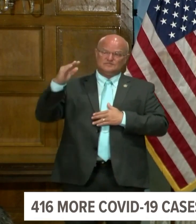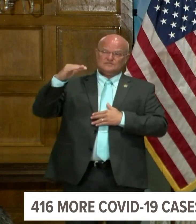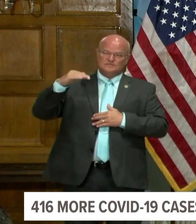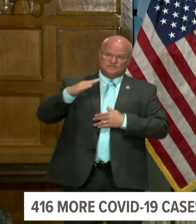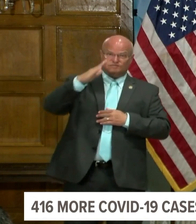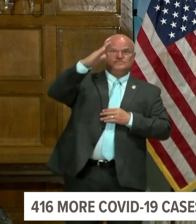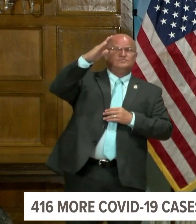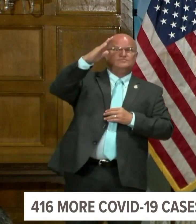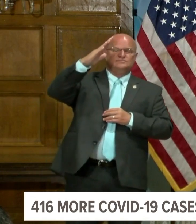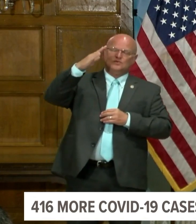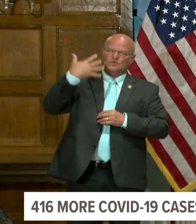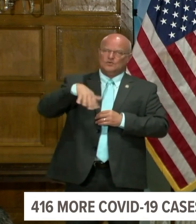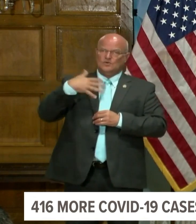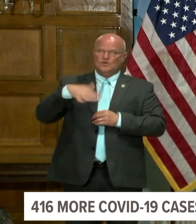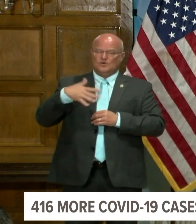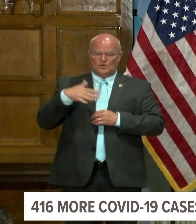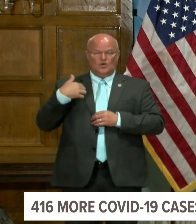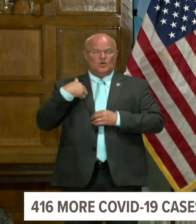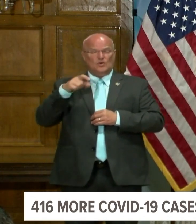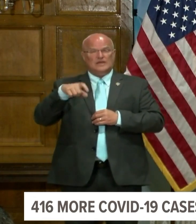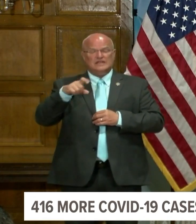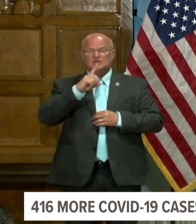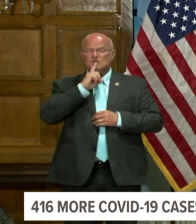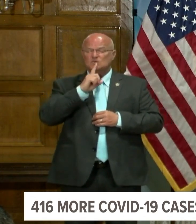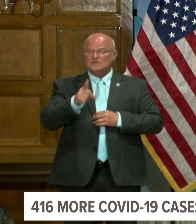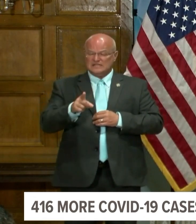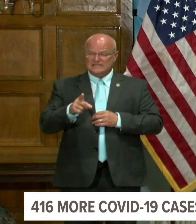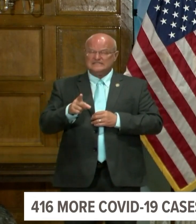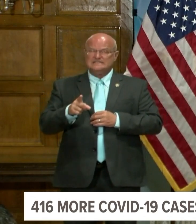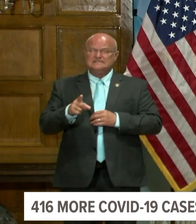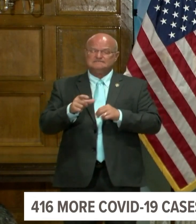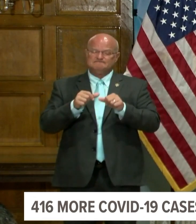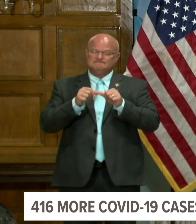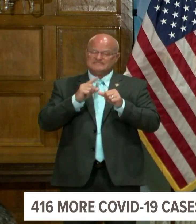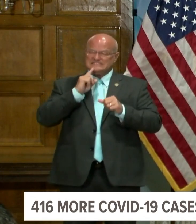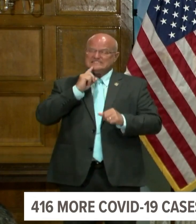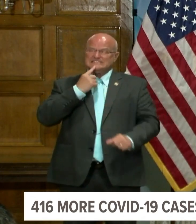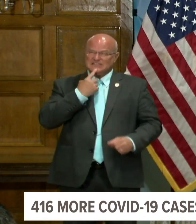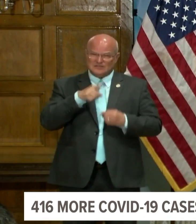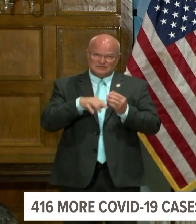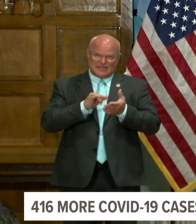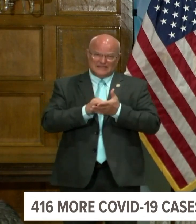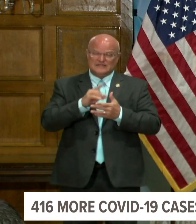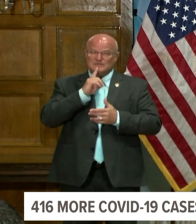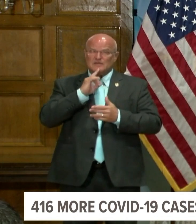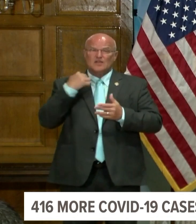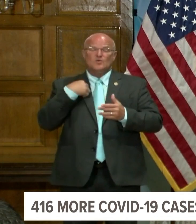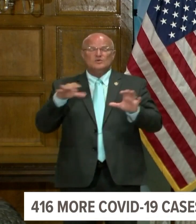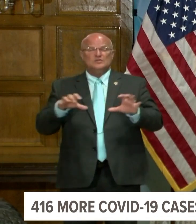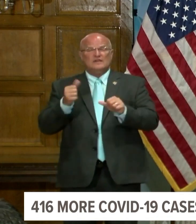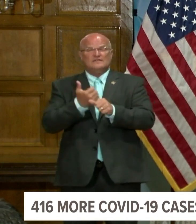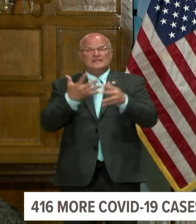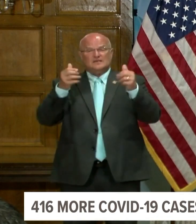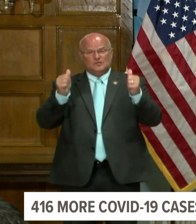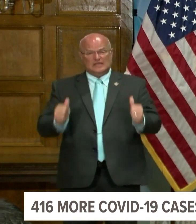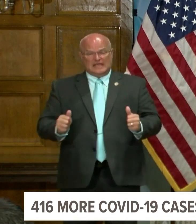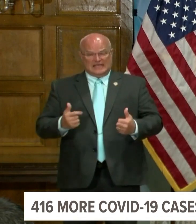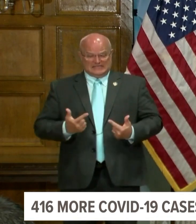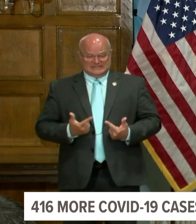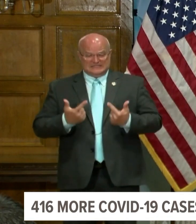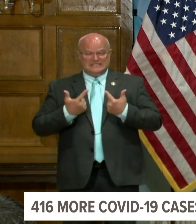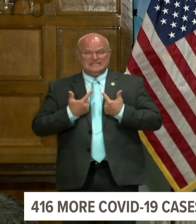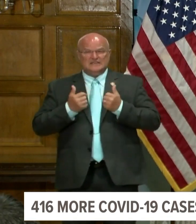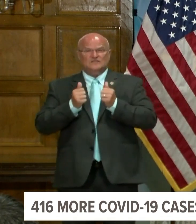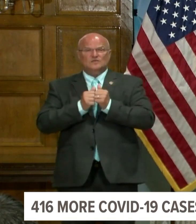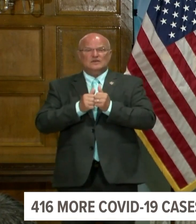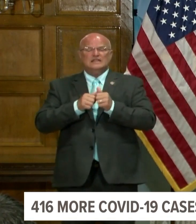first peak. And so we need to take this continued seriously and to make sure that we do everything we can to live, but at